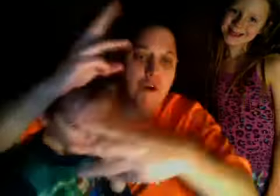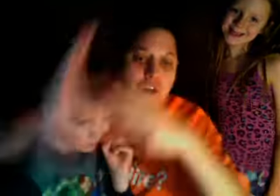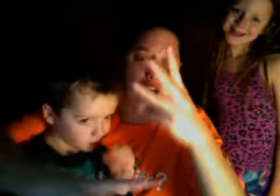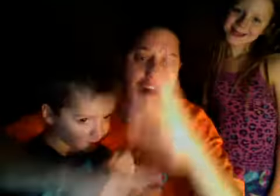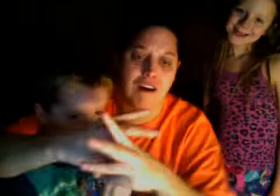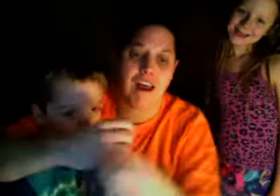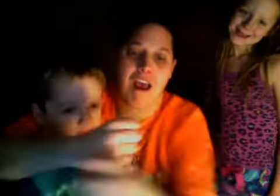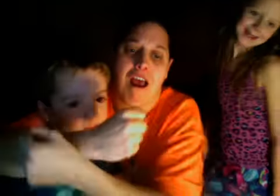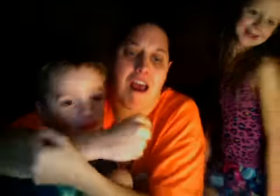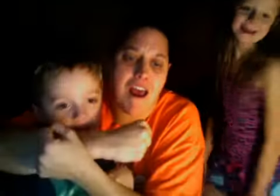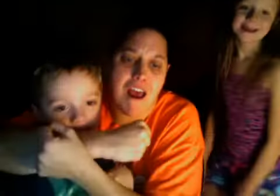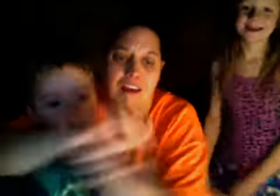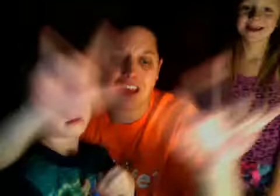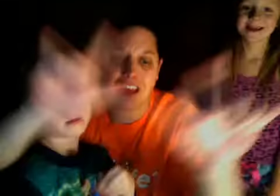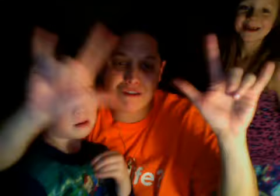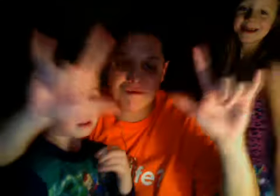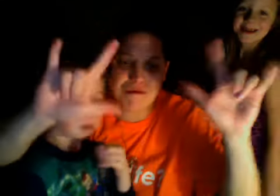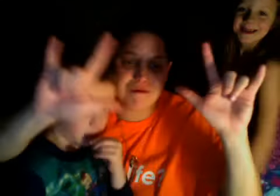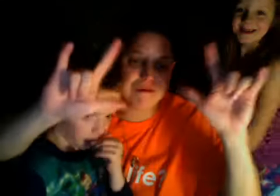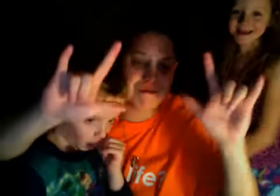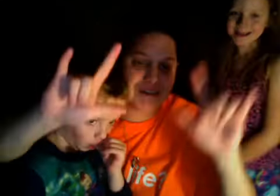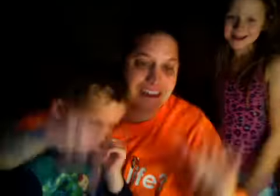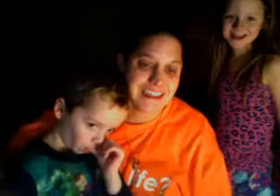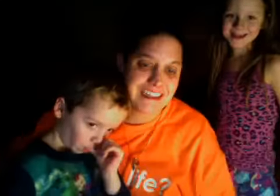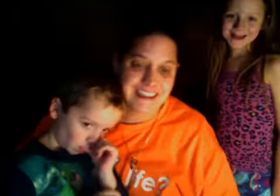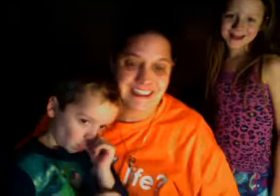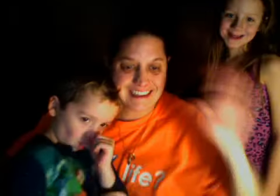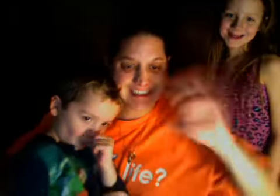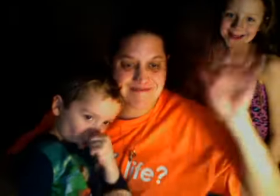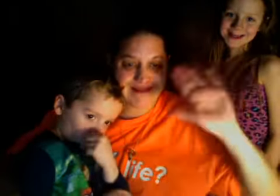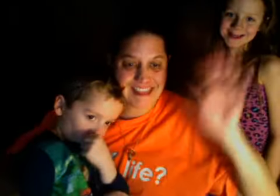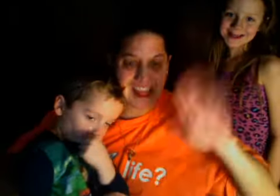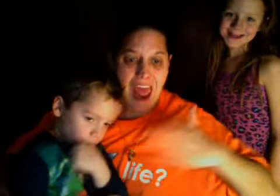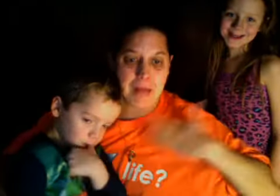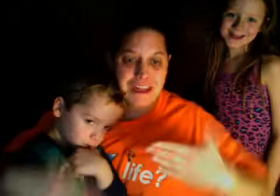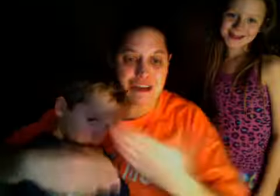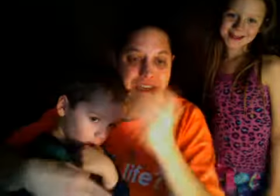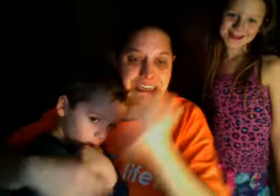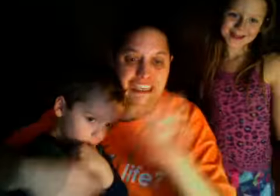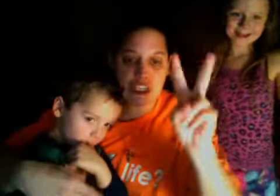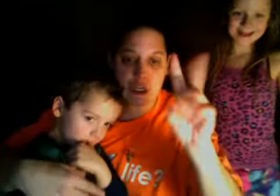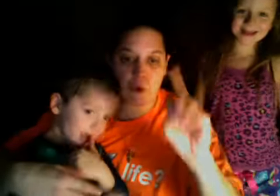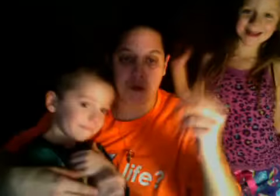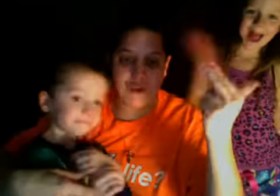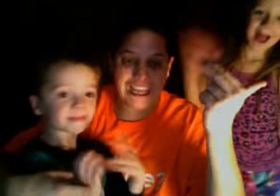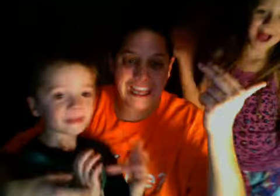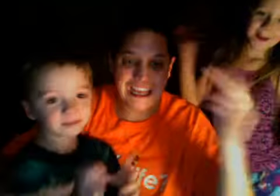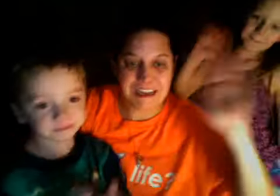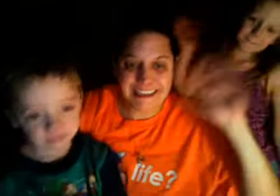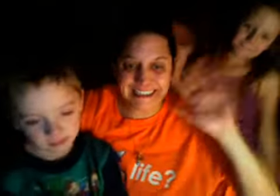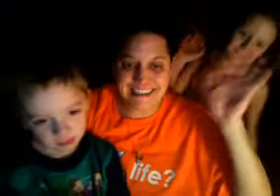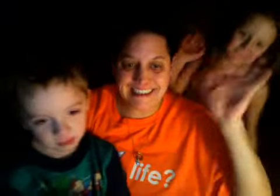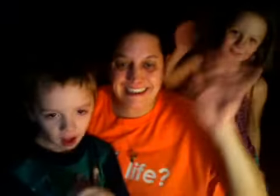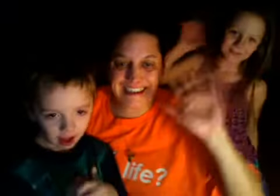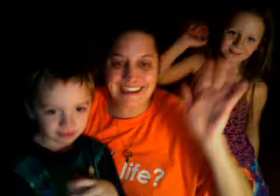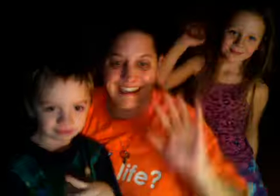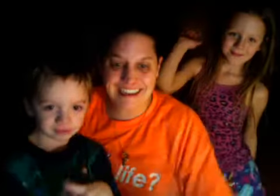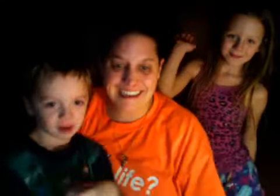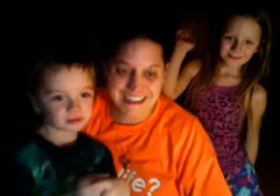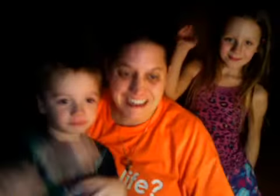find you here, because of all Harder,